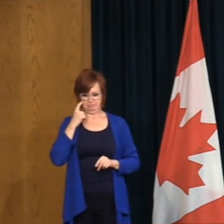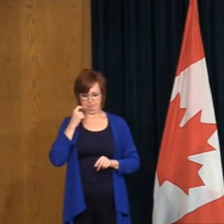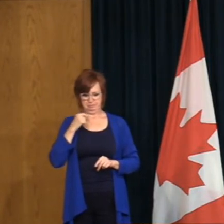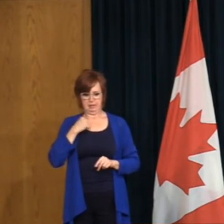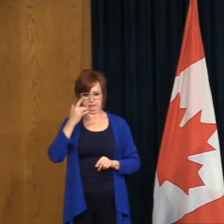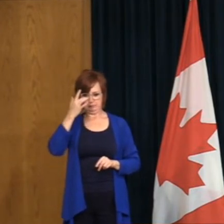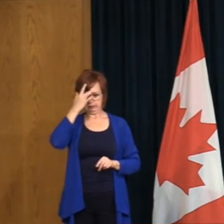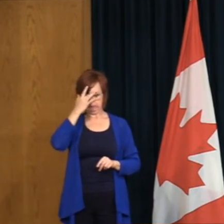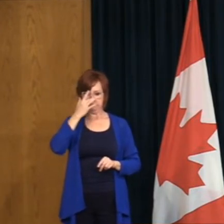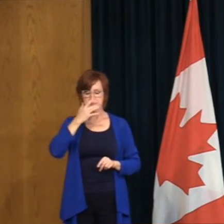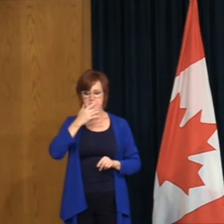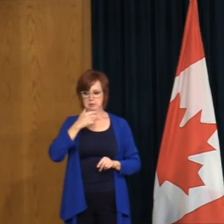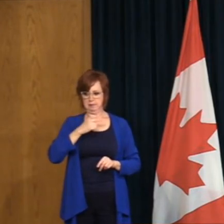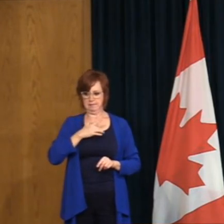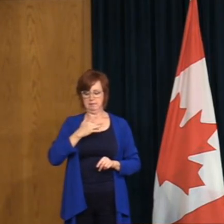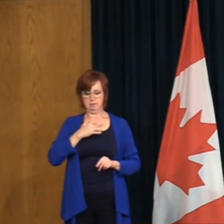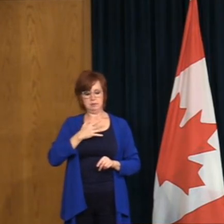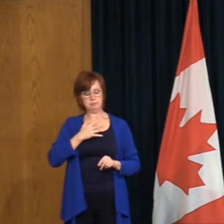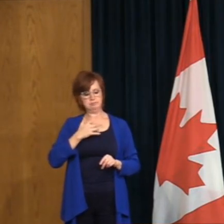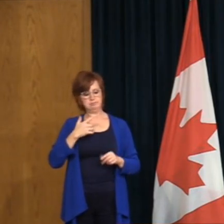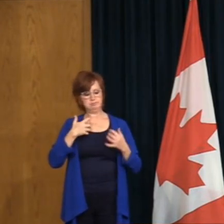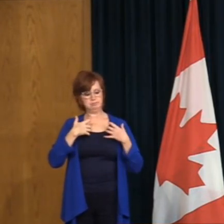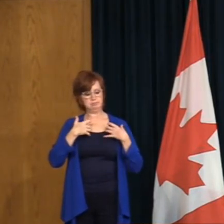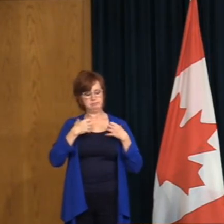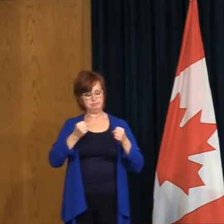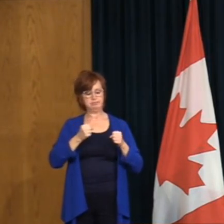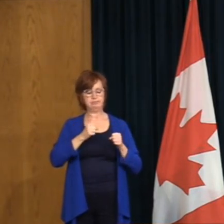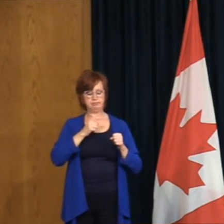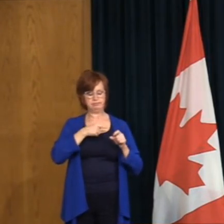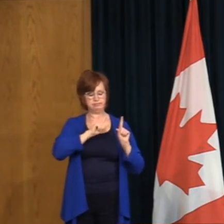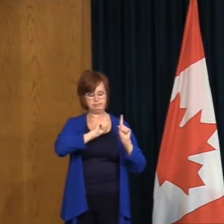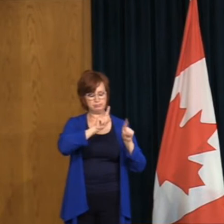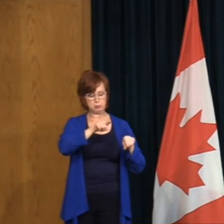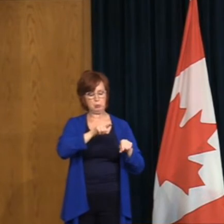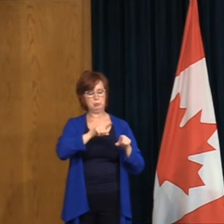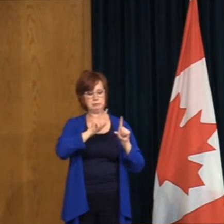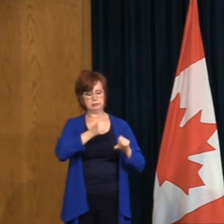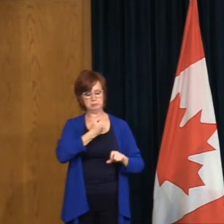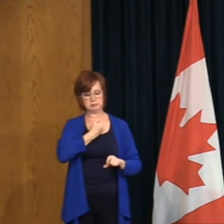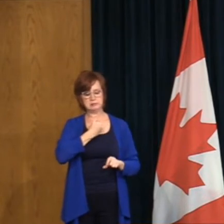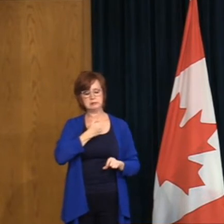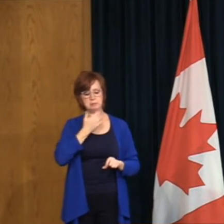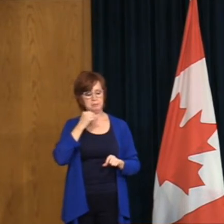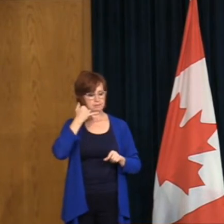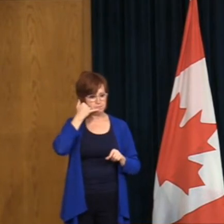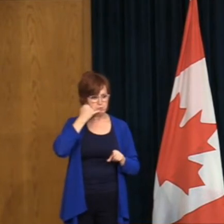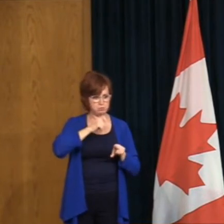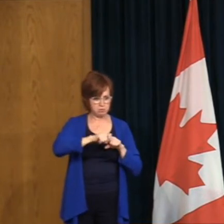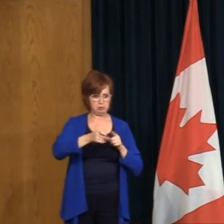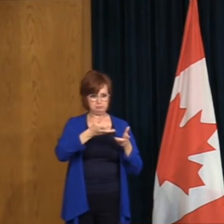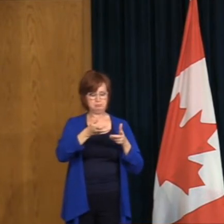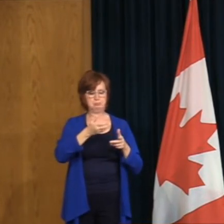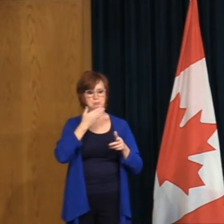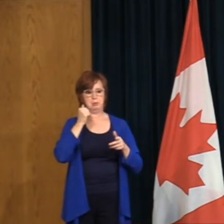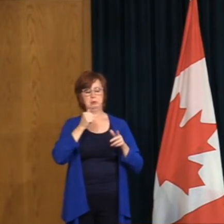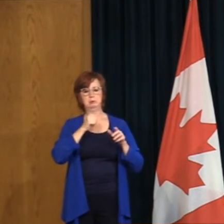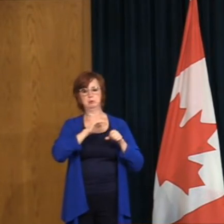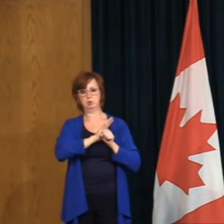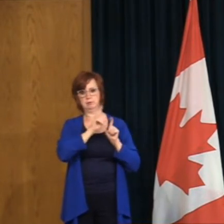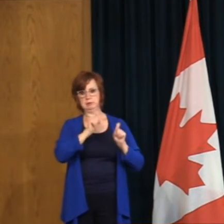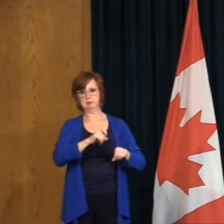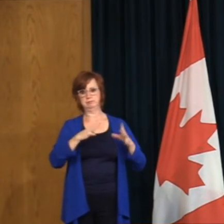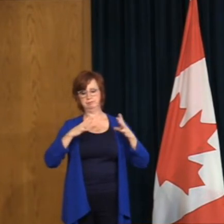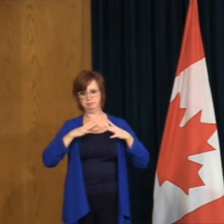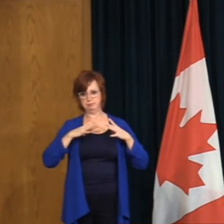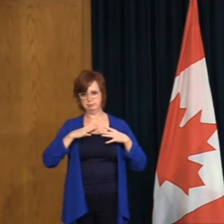then quick contact tracing to get ahead of whether it's a single transmission event or a cluster. All of those things will continue to